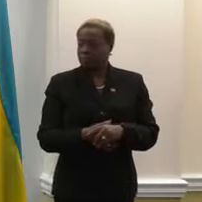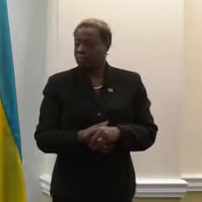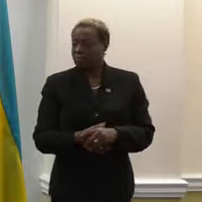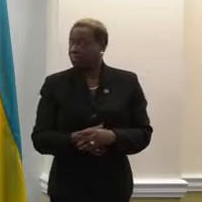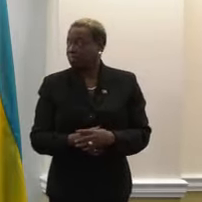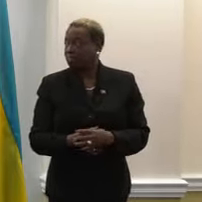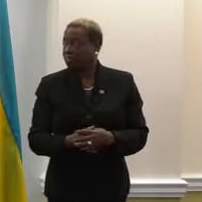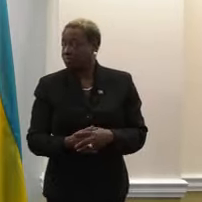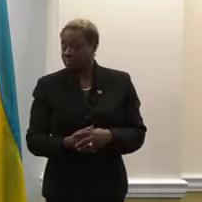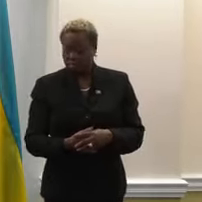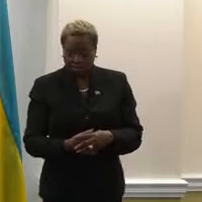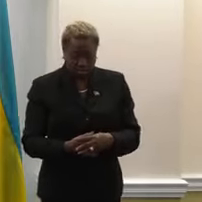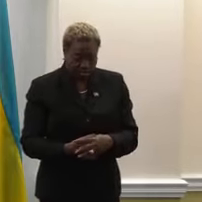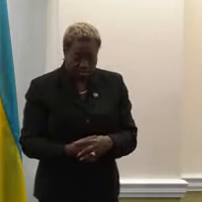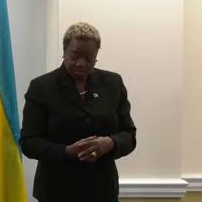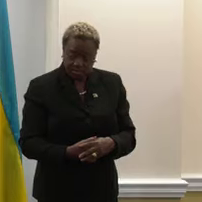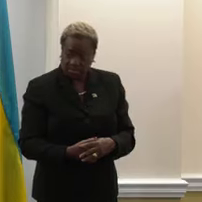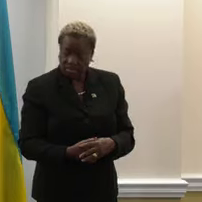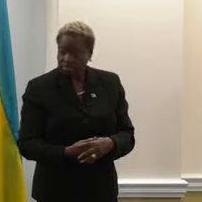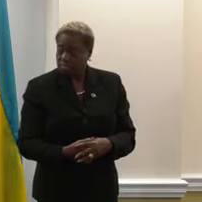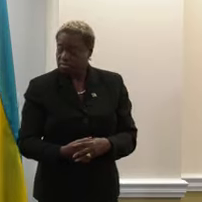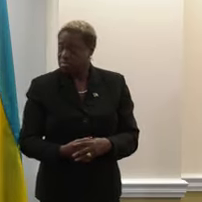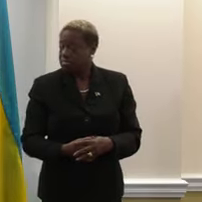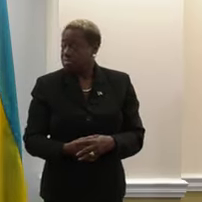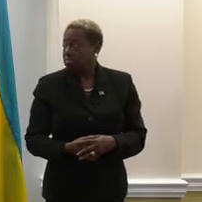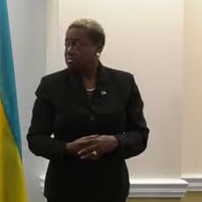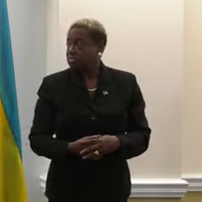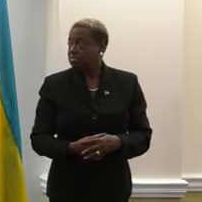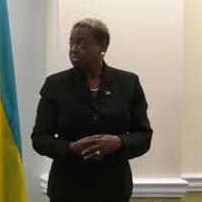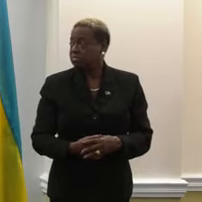But Jasper, once the public followed the